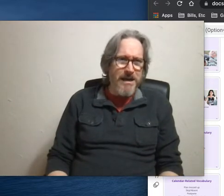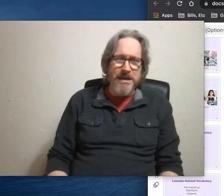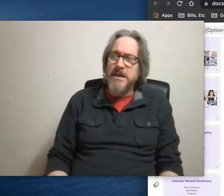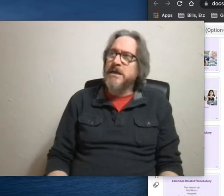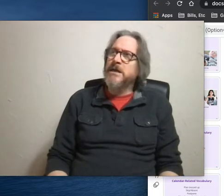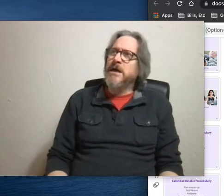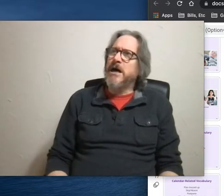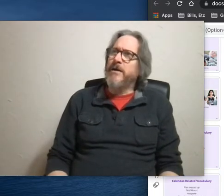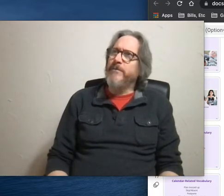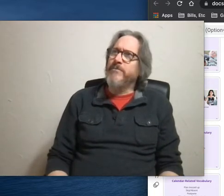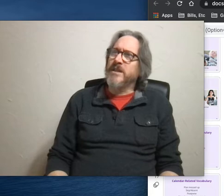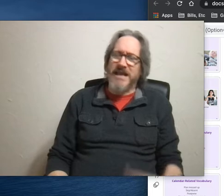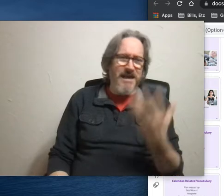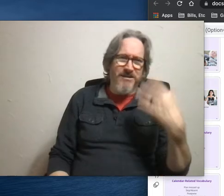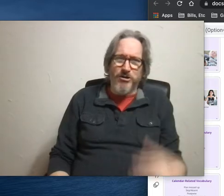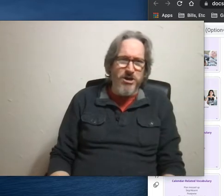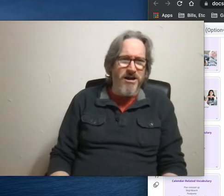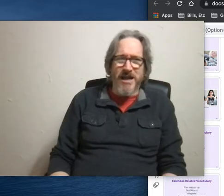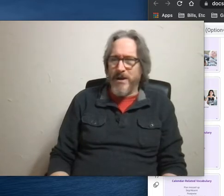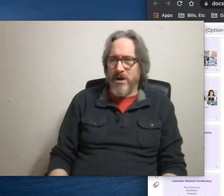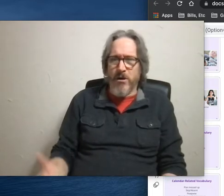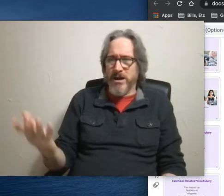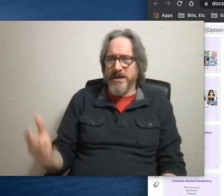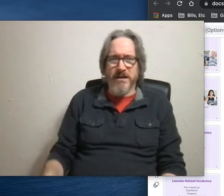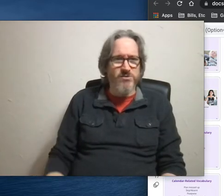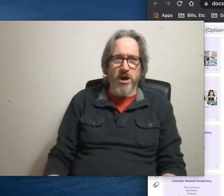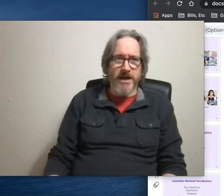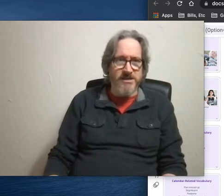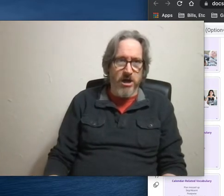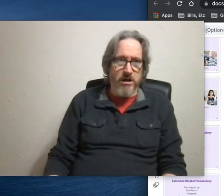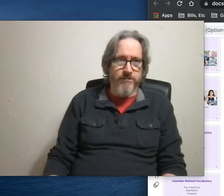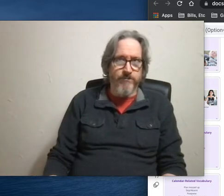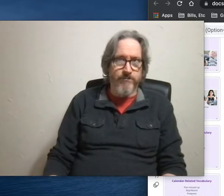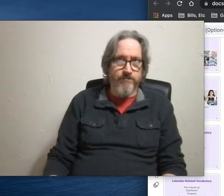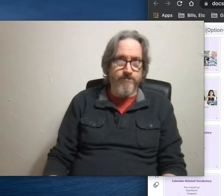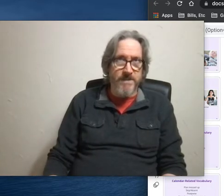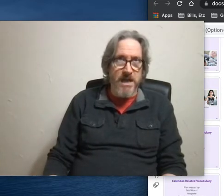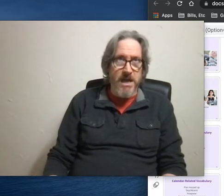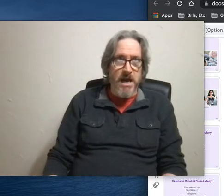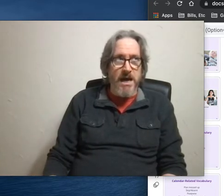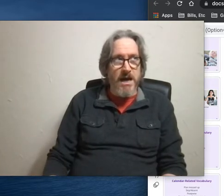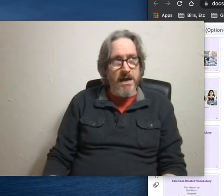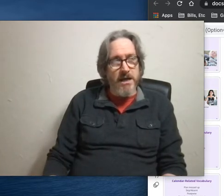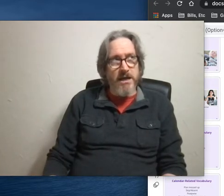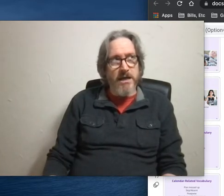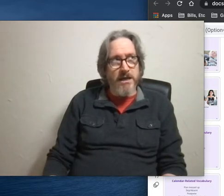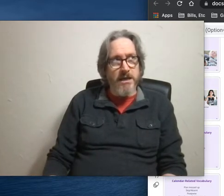generic. Like they're talking about, oh, he loves walking his dog.